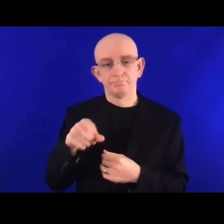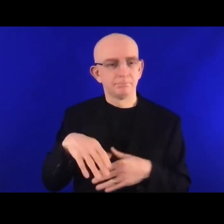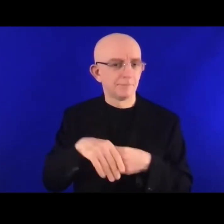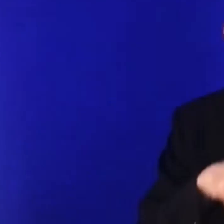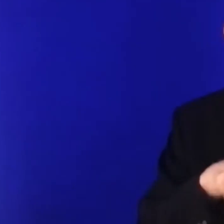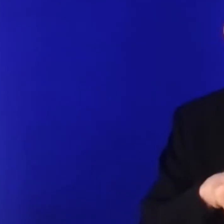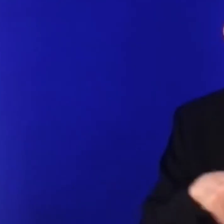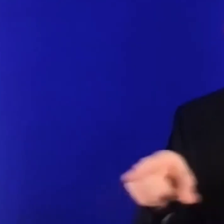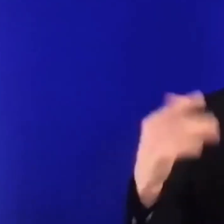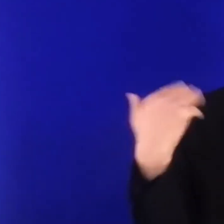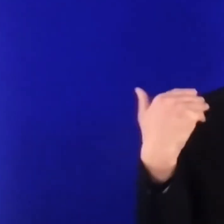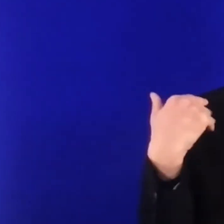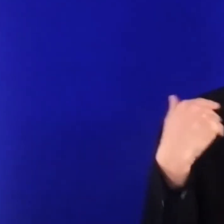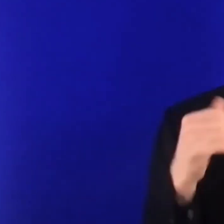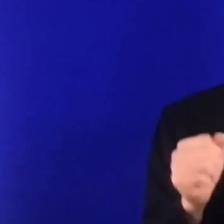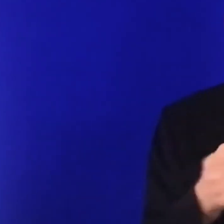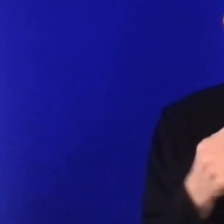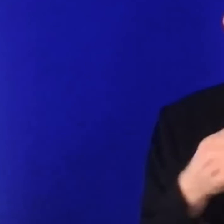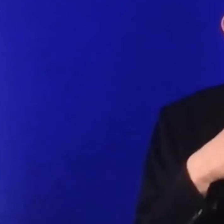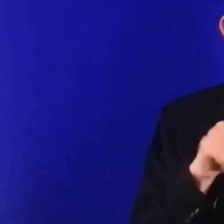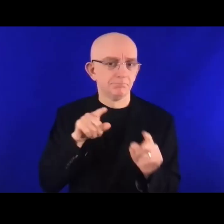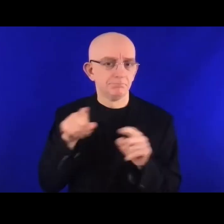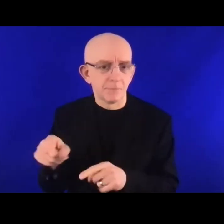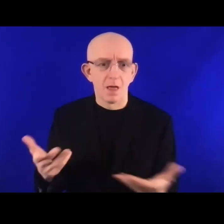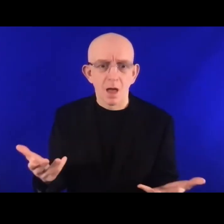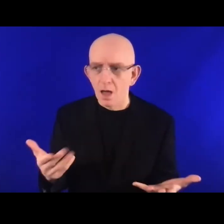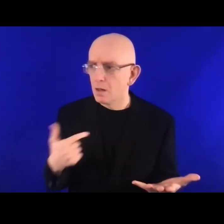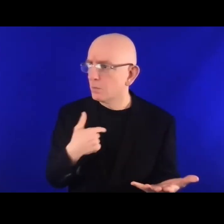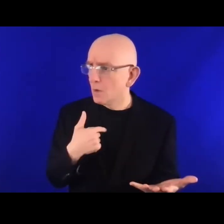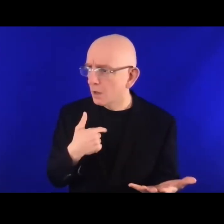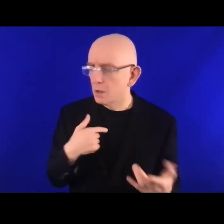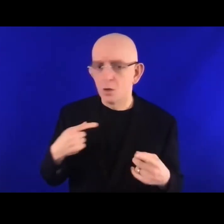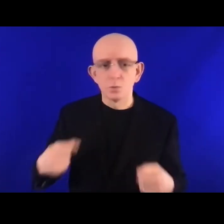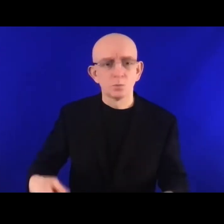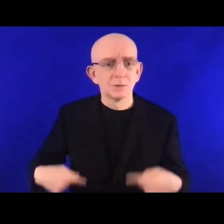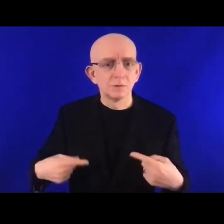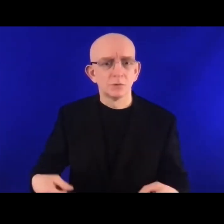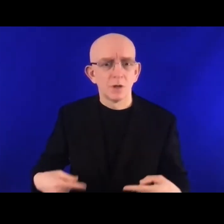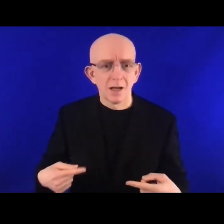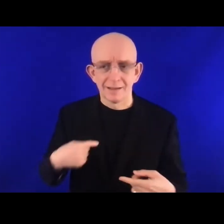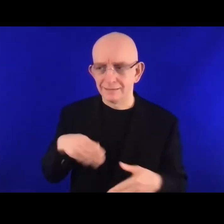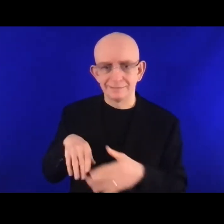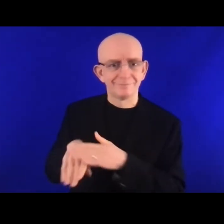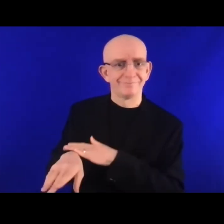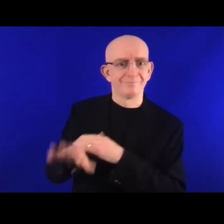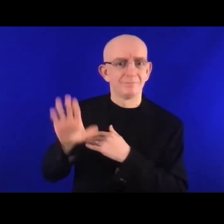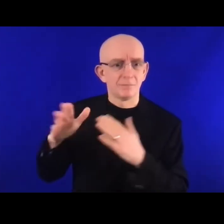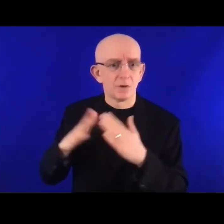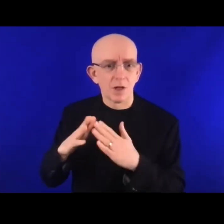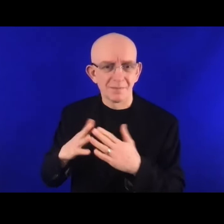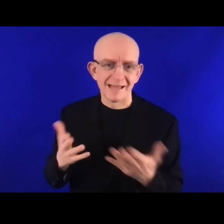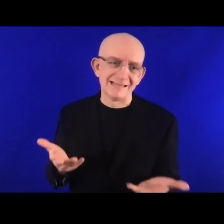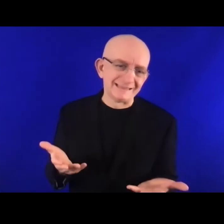assistant, they don't like that person to go to their houses. They don't fall in love with me because